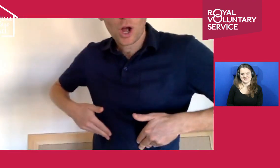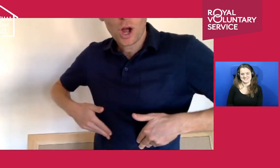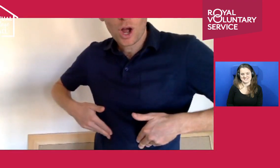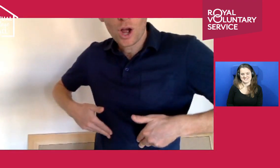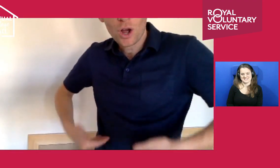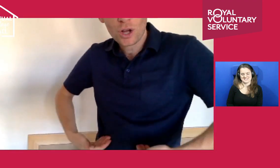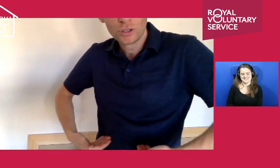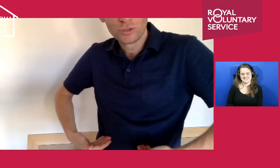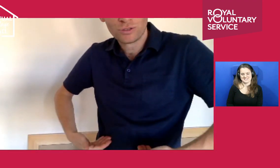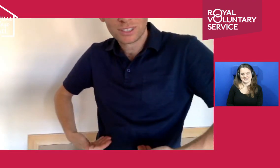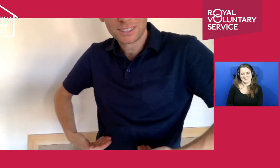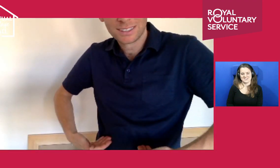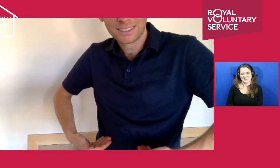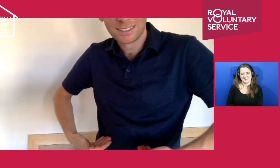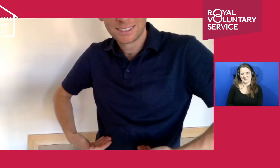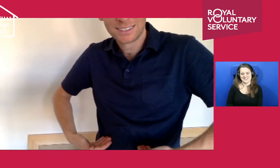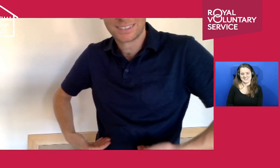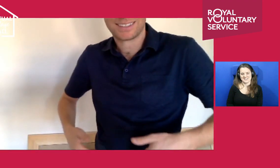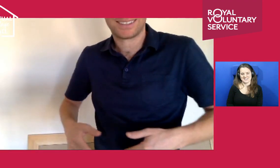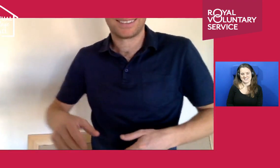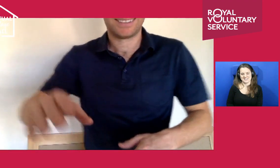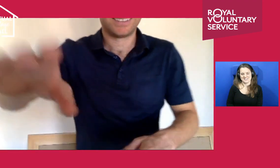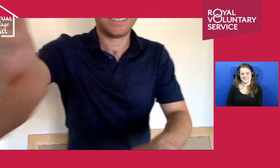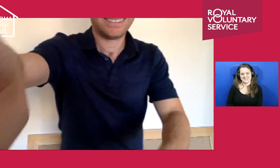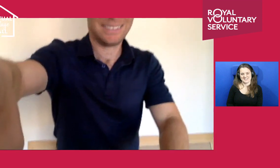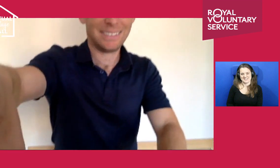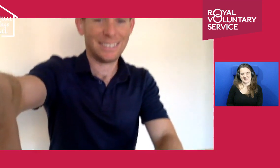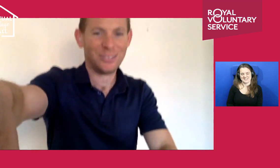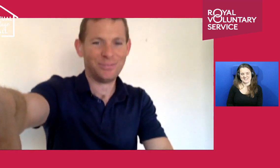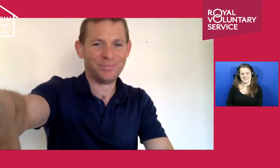Oh dear. Hungry.